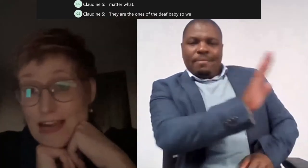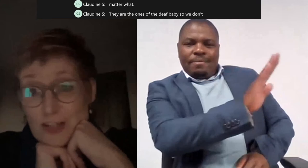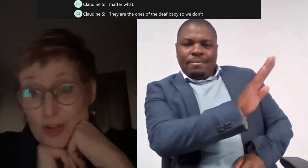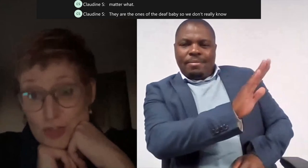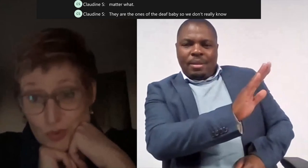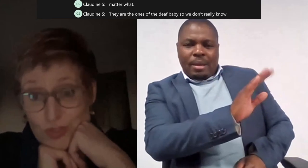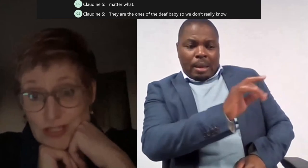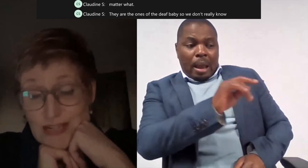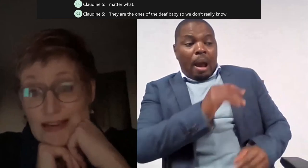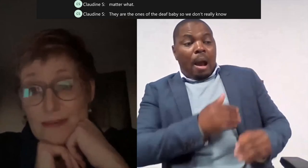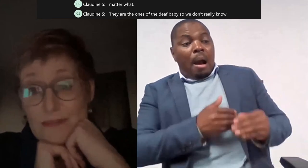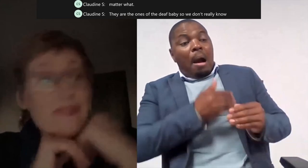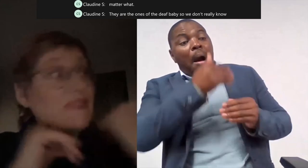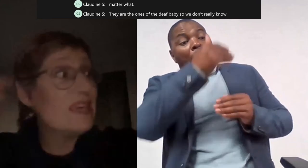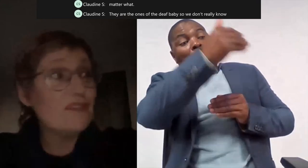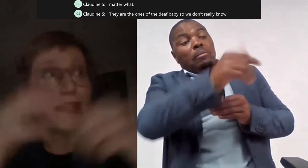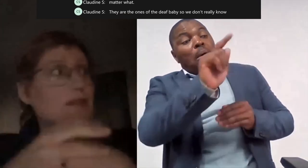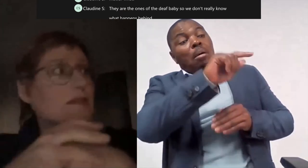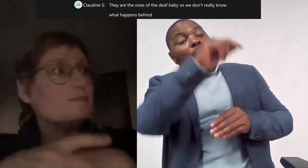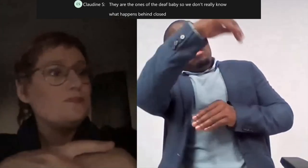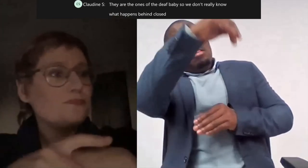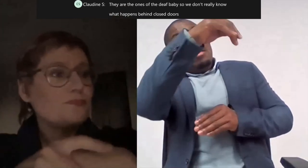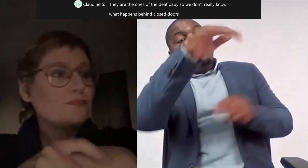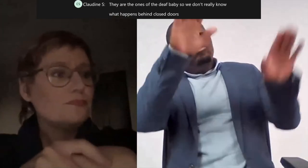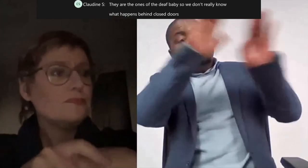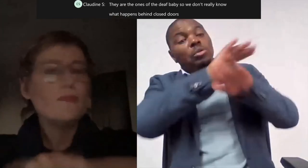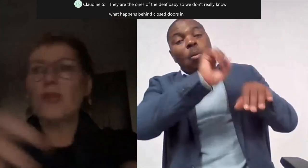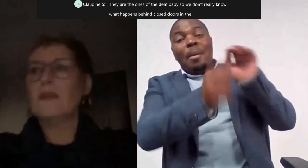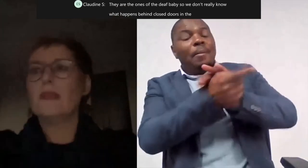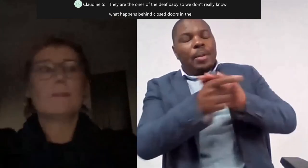what happens behind closed doors in the evenings.